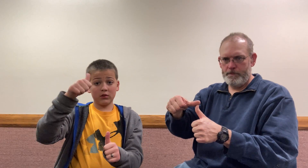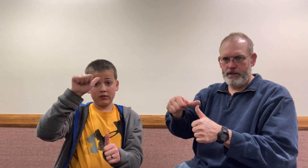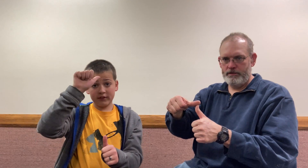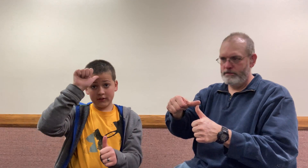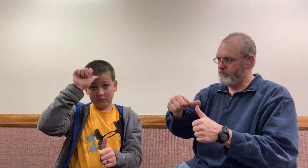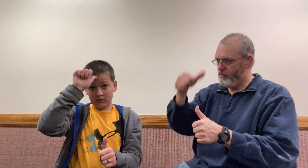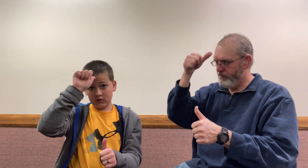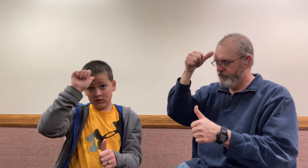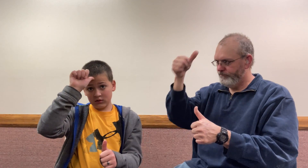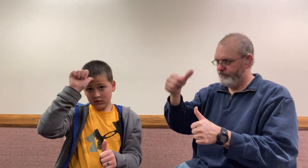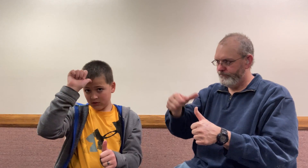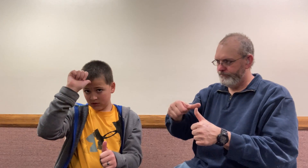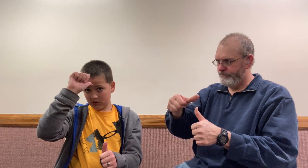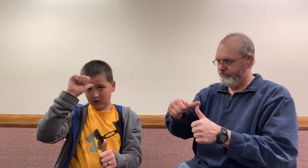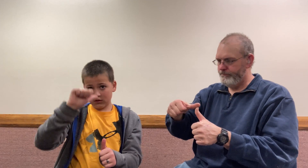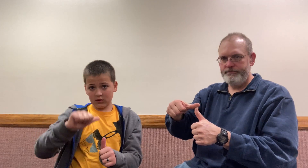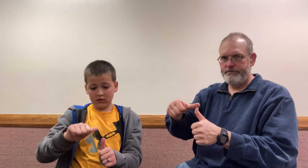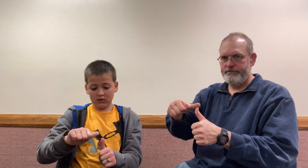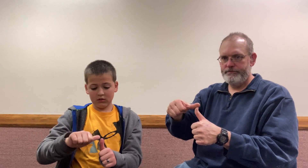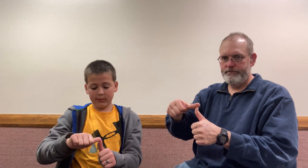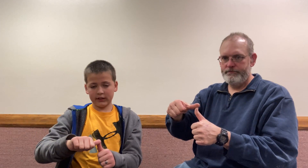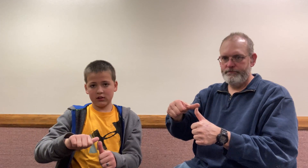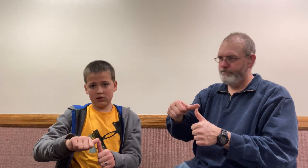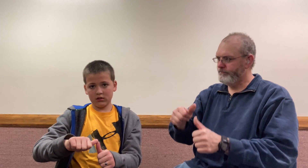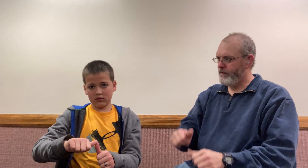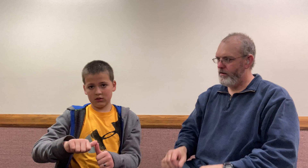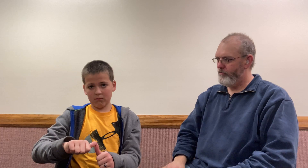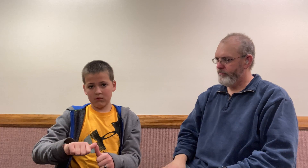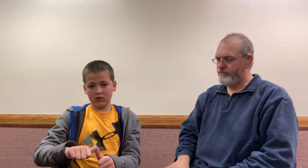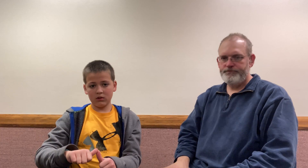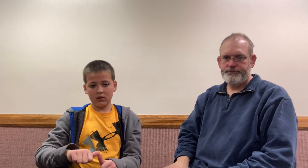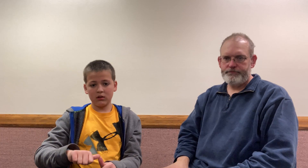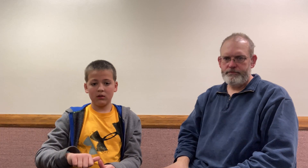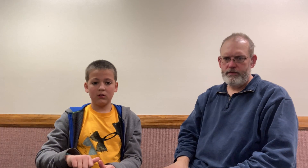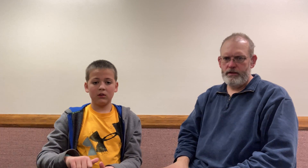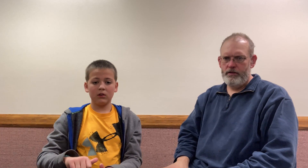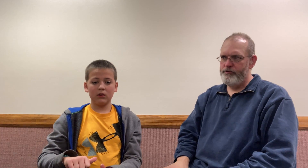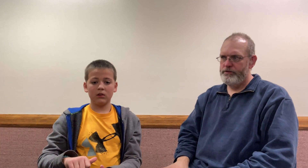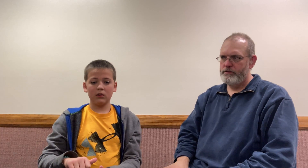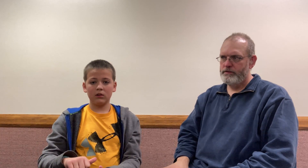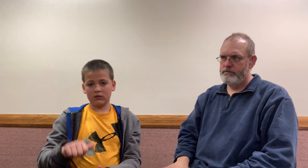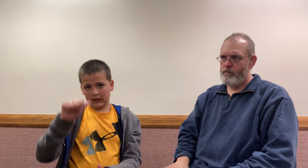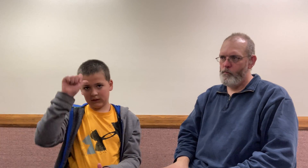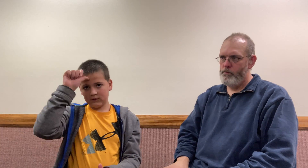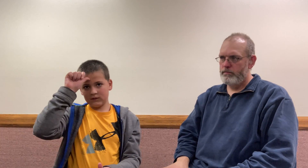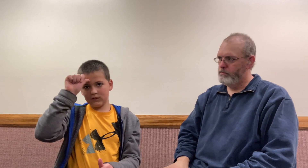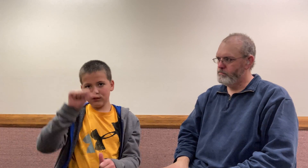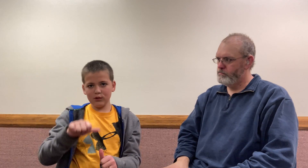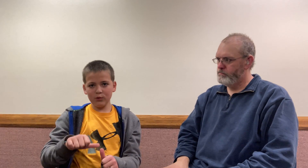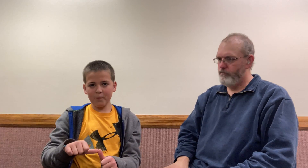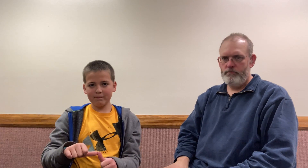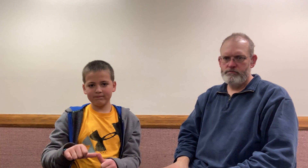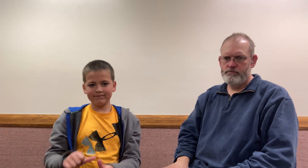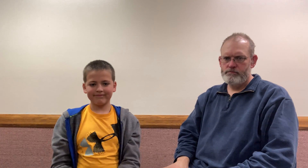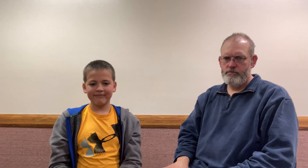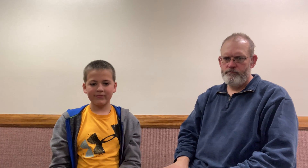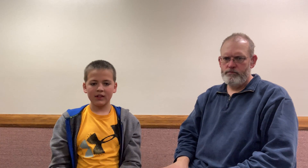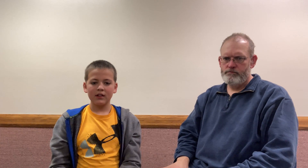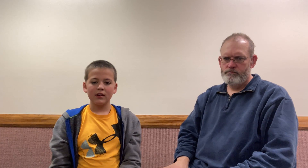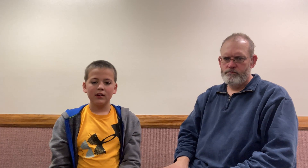one thumb, and go back to the other thumb. So like it came back, right? From your mind, it came back. Perfect.